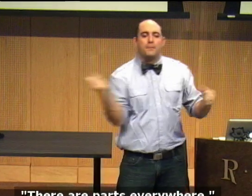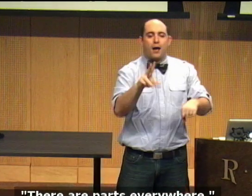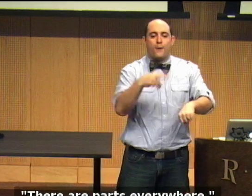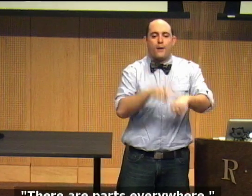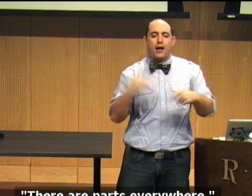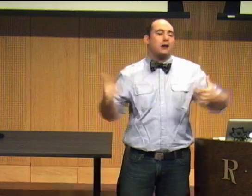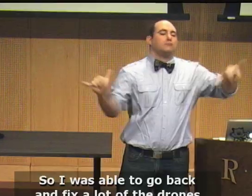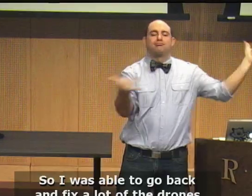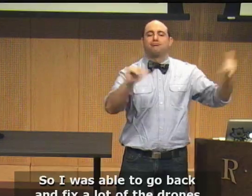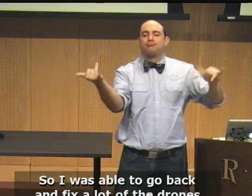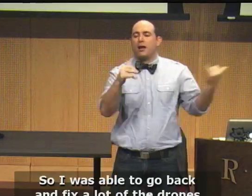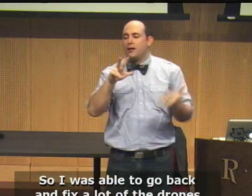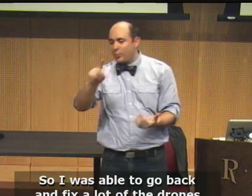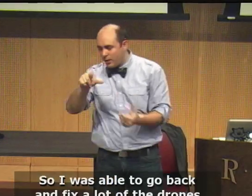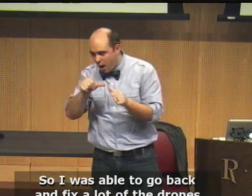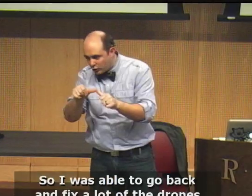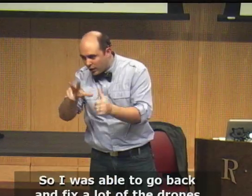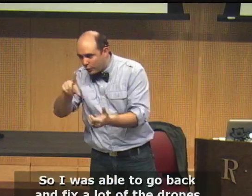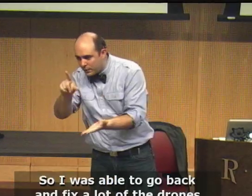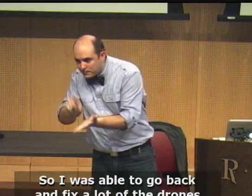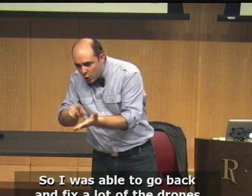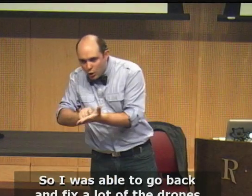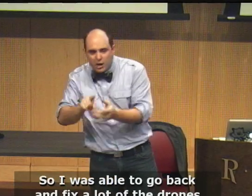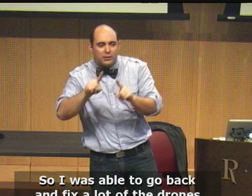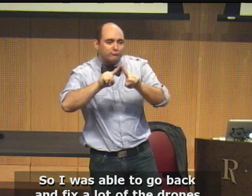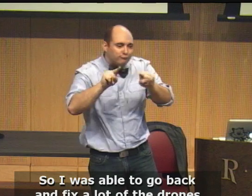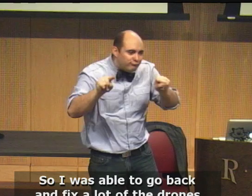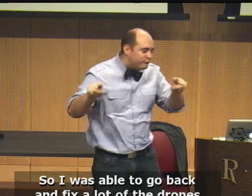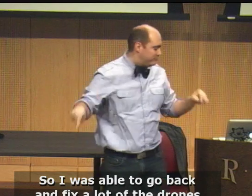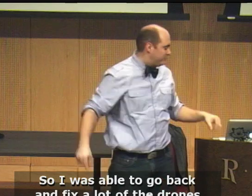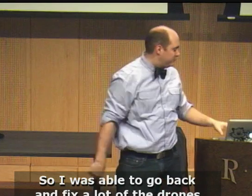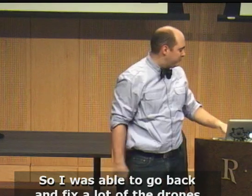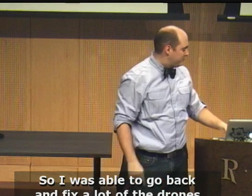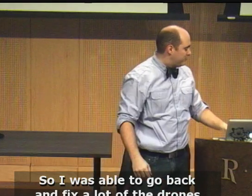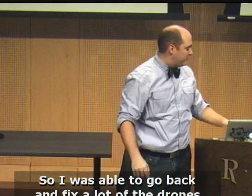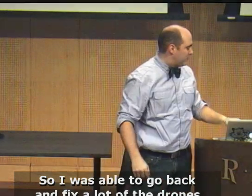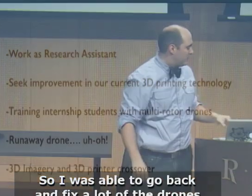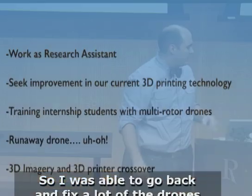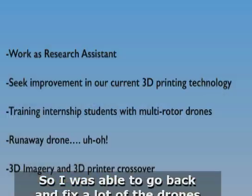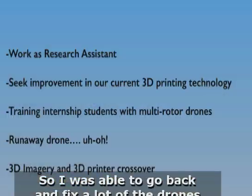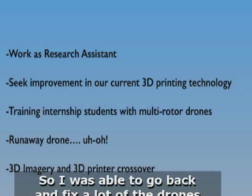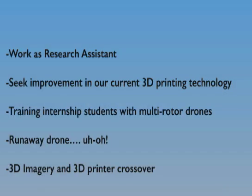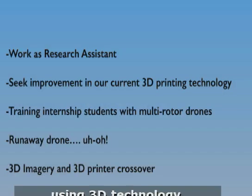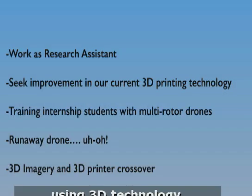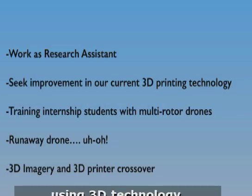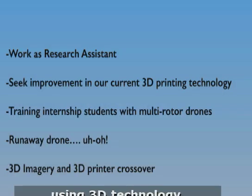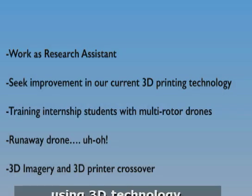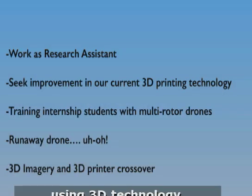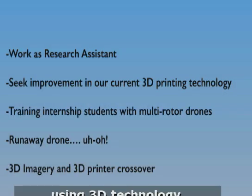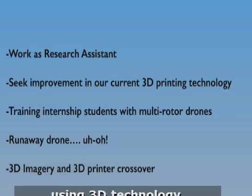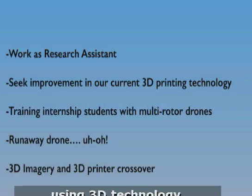everywhere. So I was able to go back and fix a lot of the drones using 3D